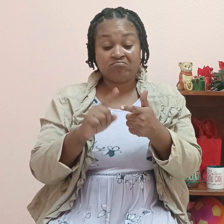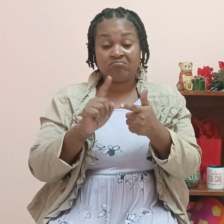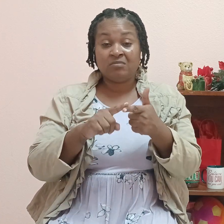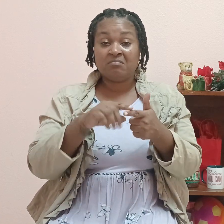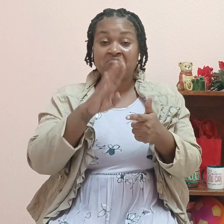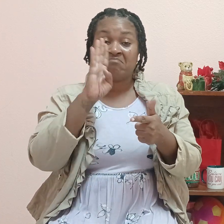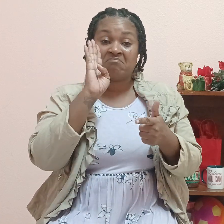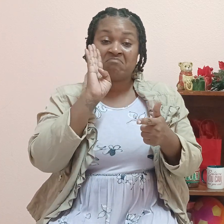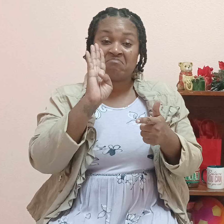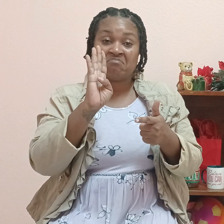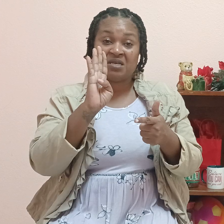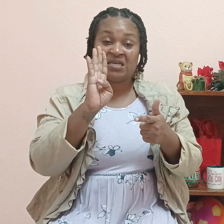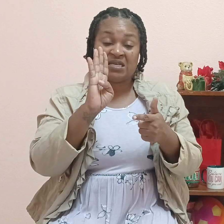B, Christmas Vigil,